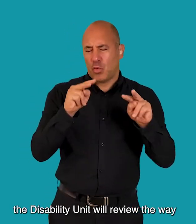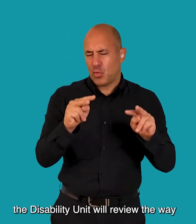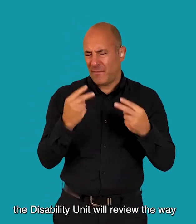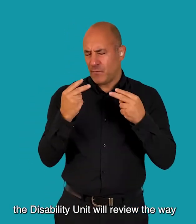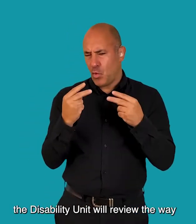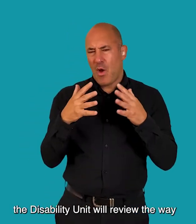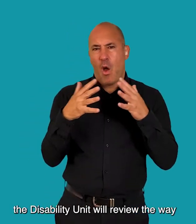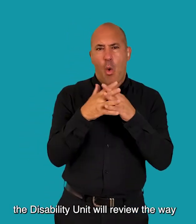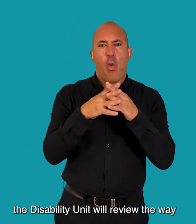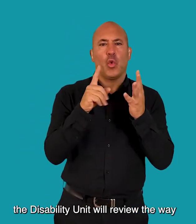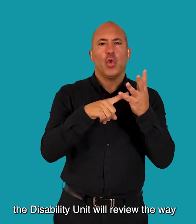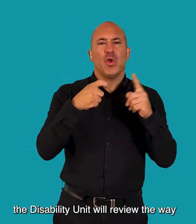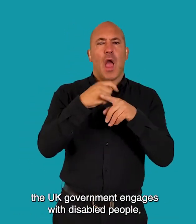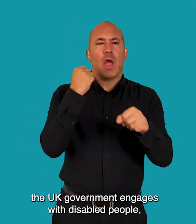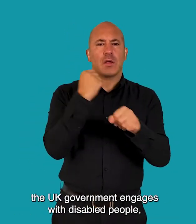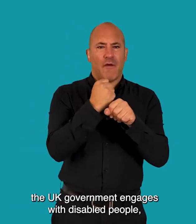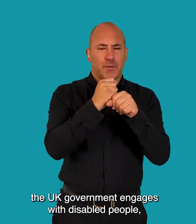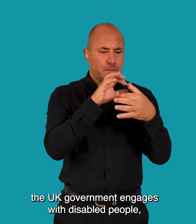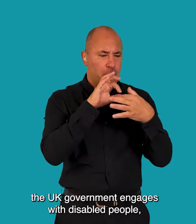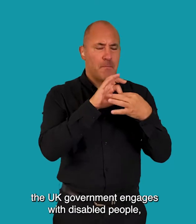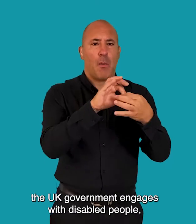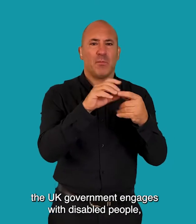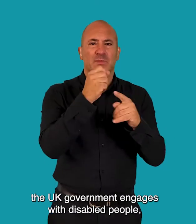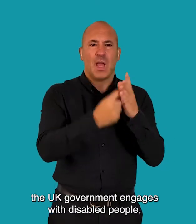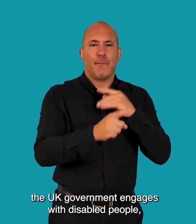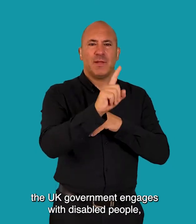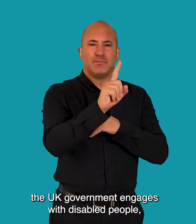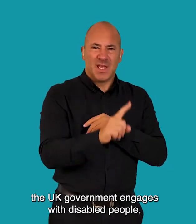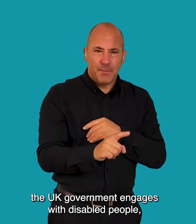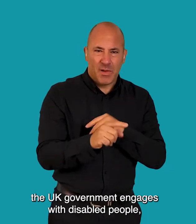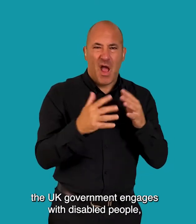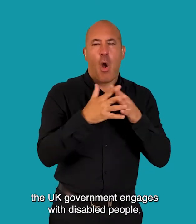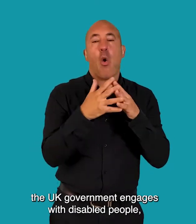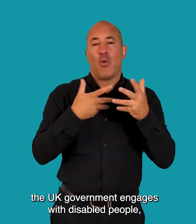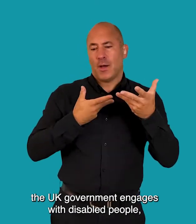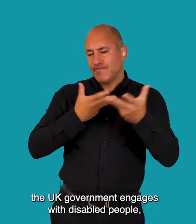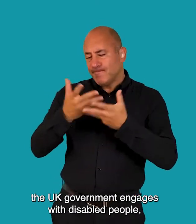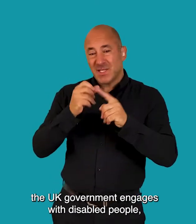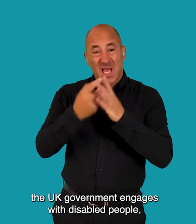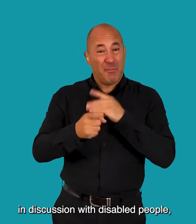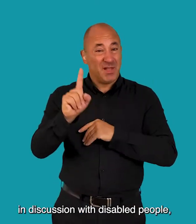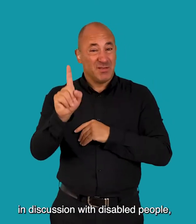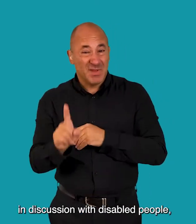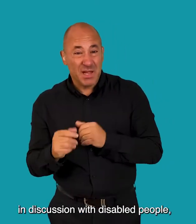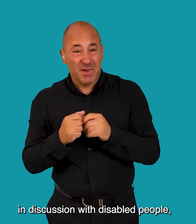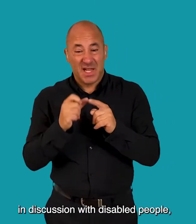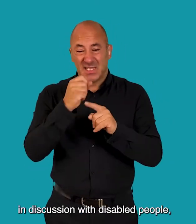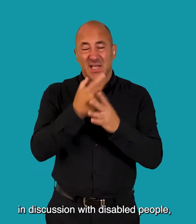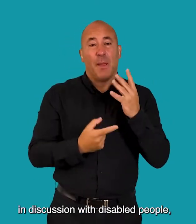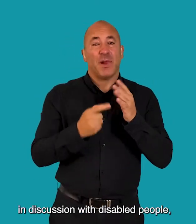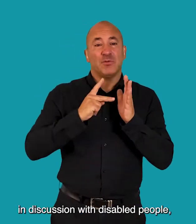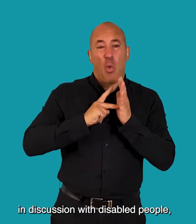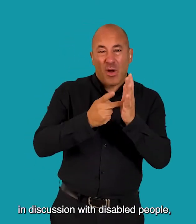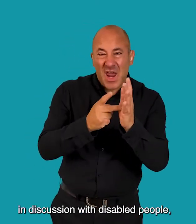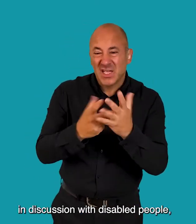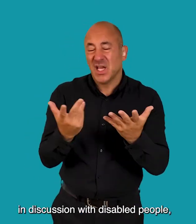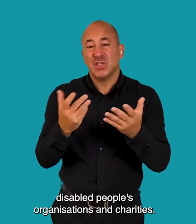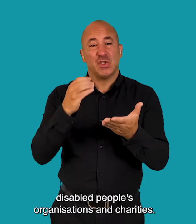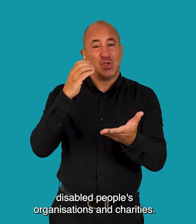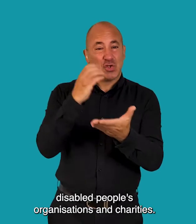Unit will review the way the UK government engages with disabled people, in discussion with disabled